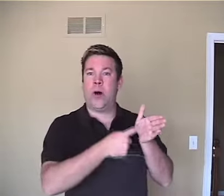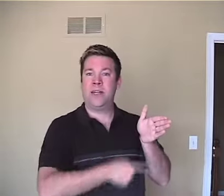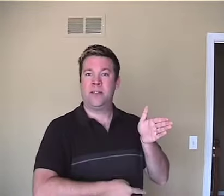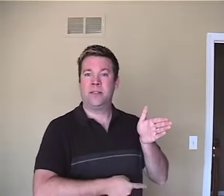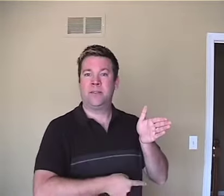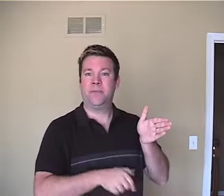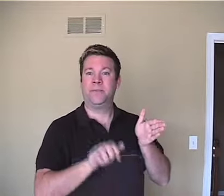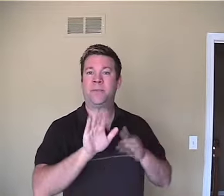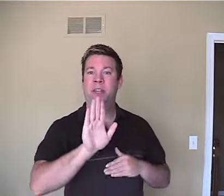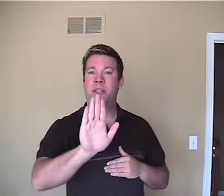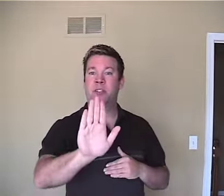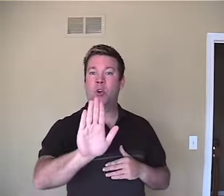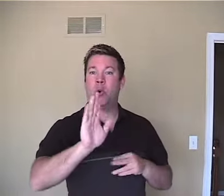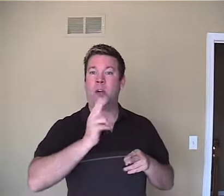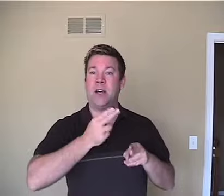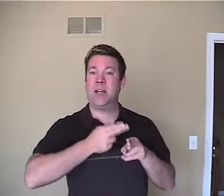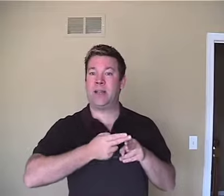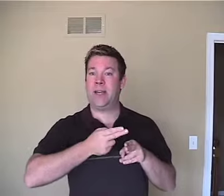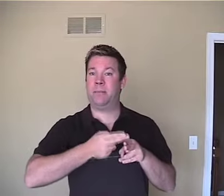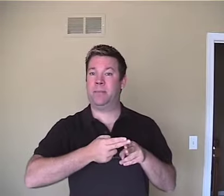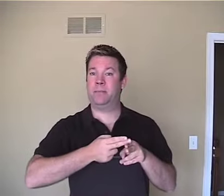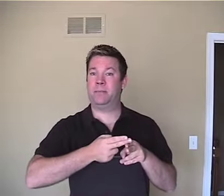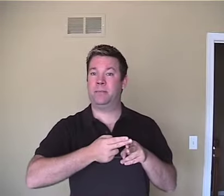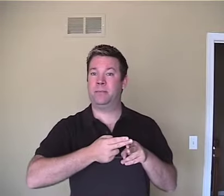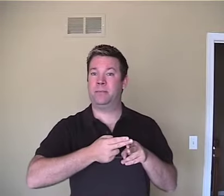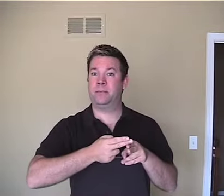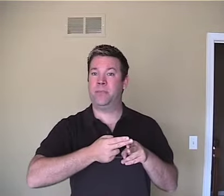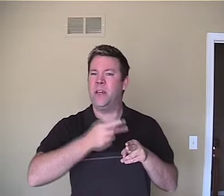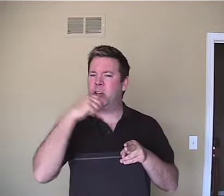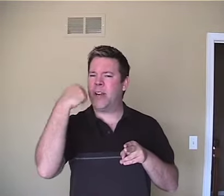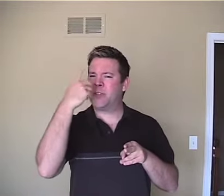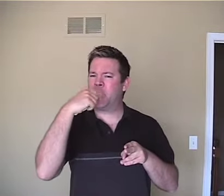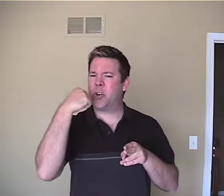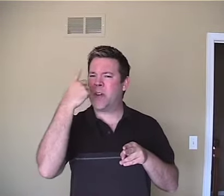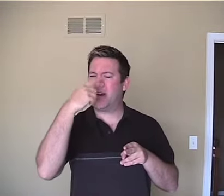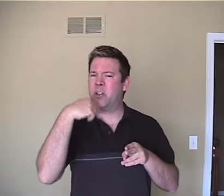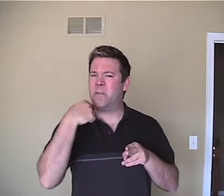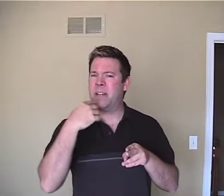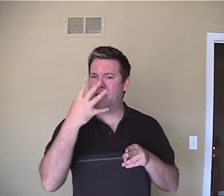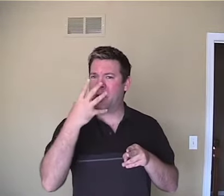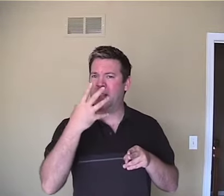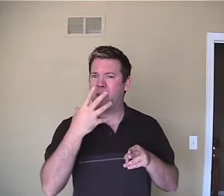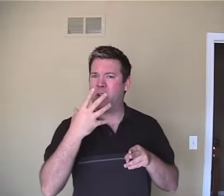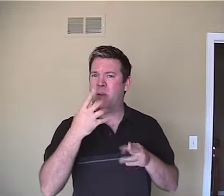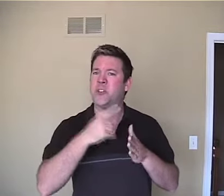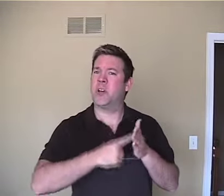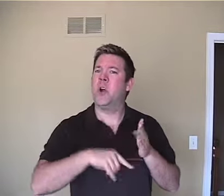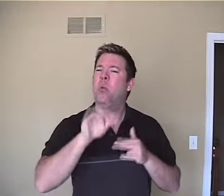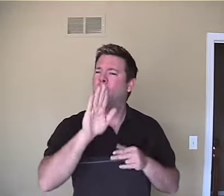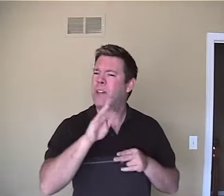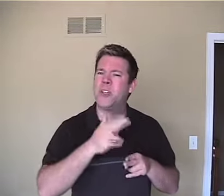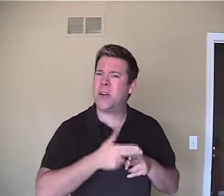What is your name? And you'd have to show that on your face that you're asking a question. What is your